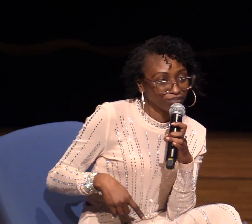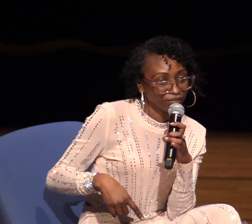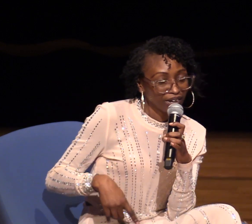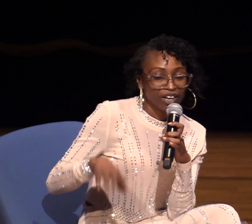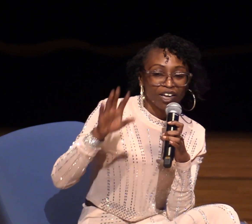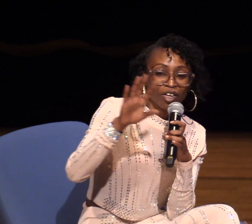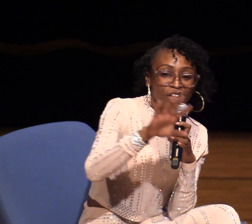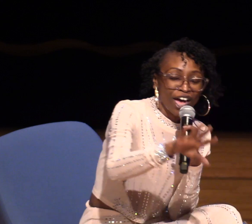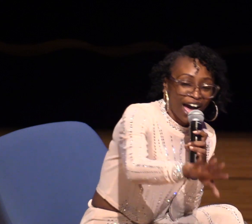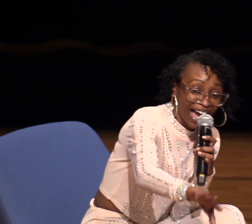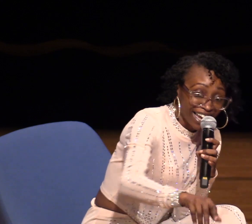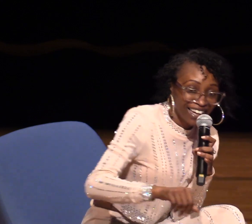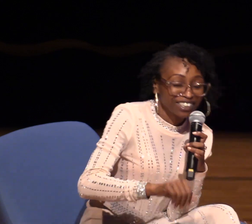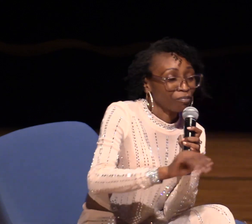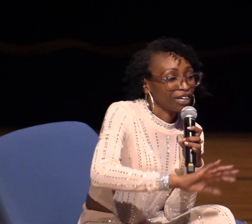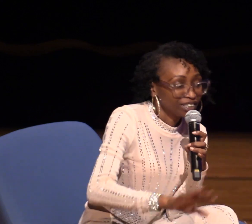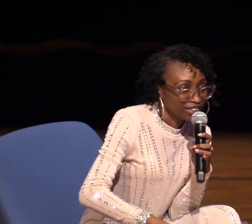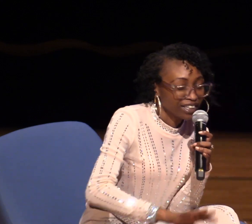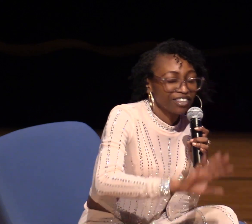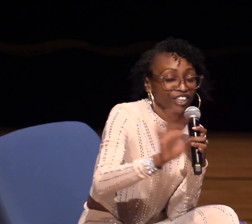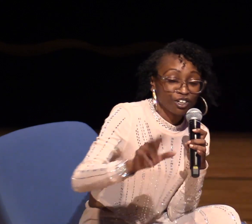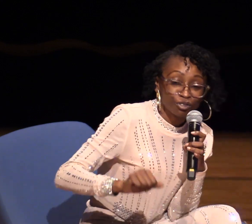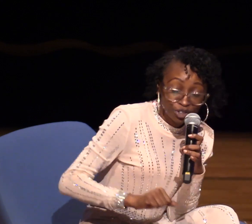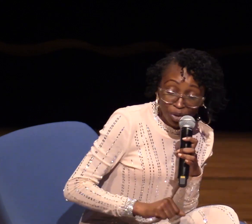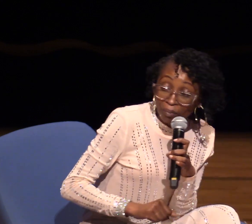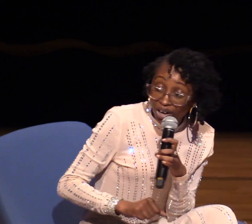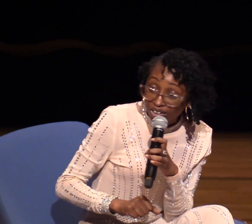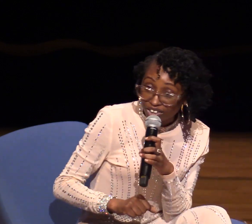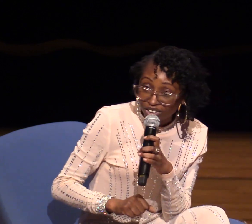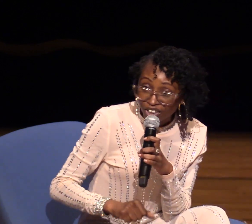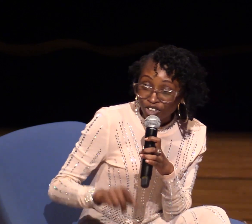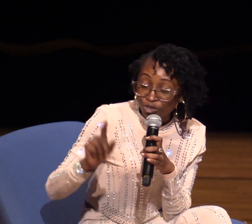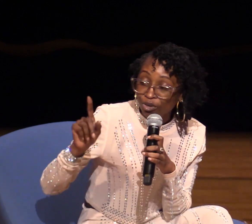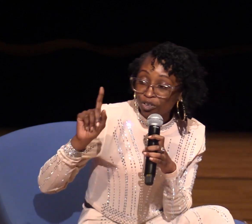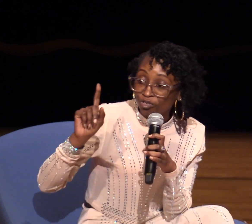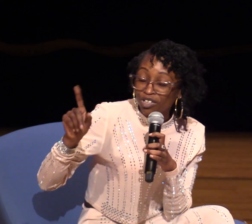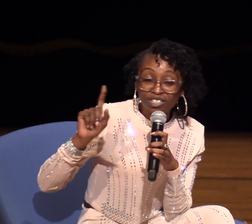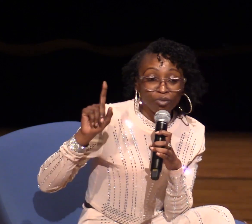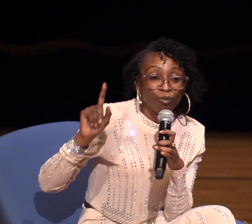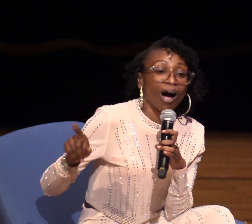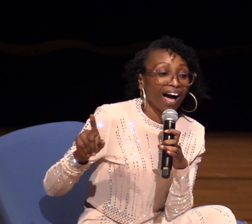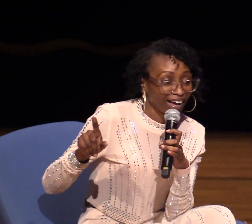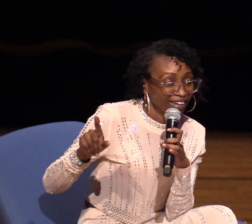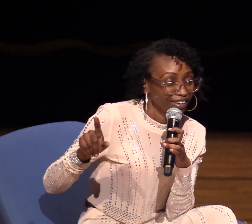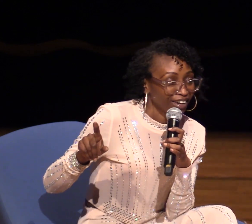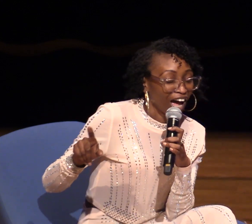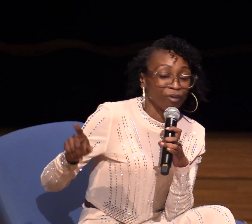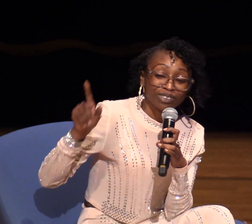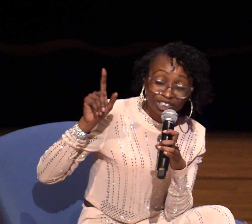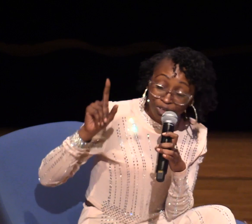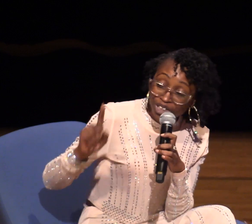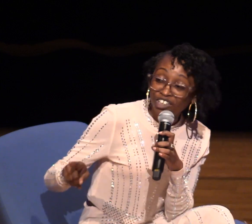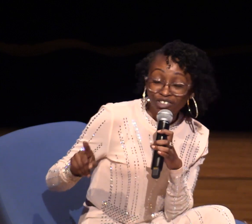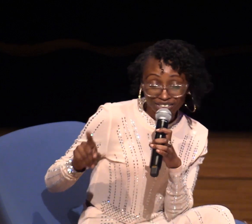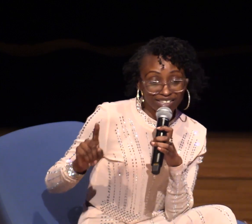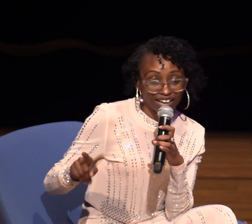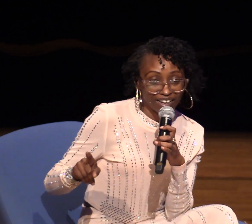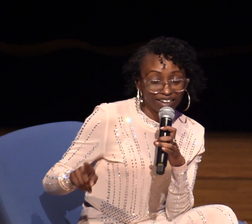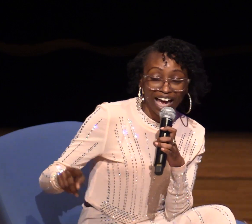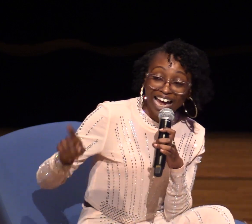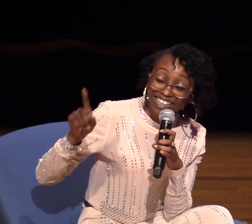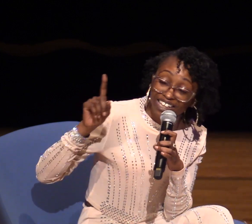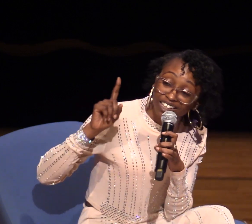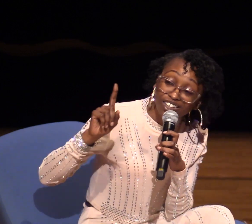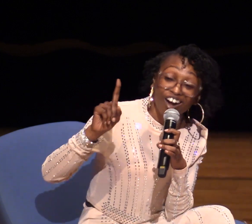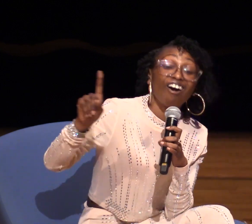in. The patient said, thank you so much. You're the reason why I'm still here